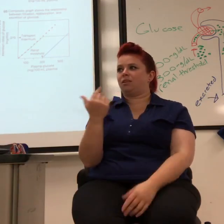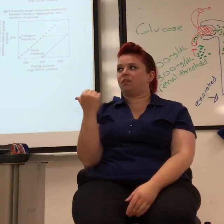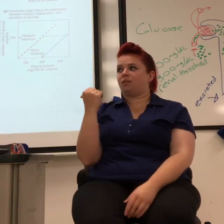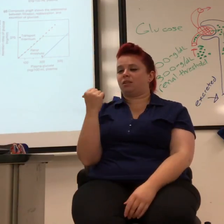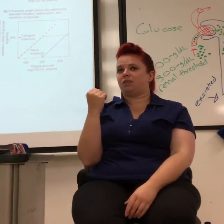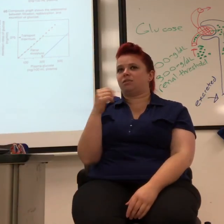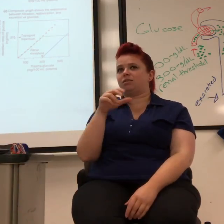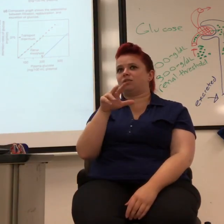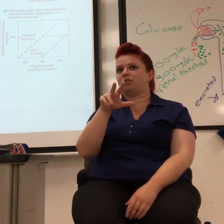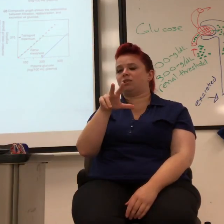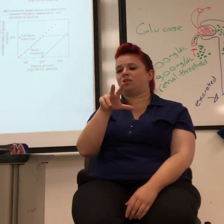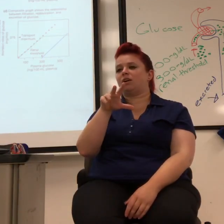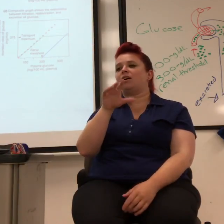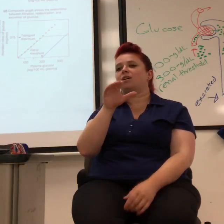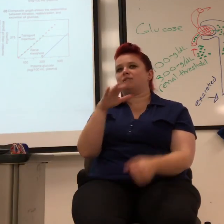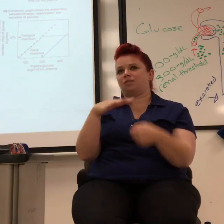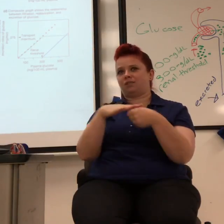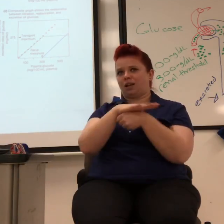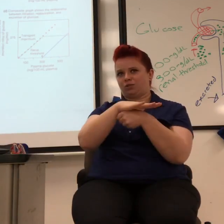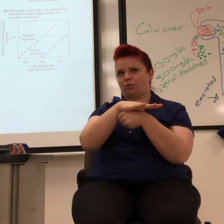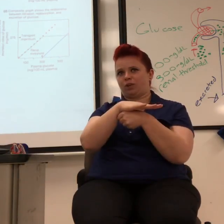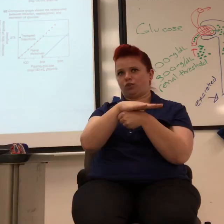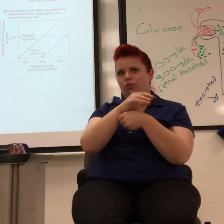Yeah, this is saturation.